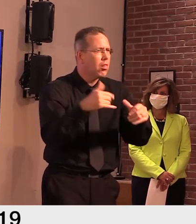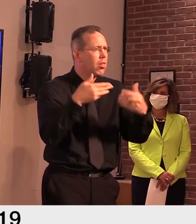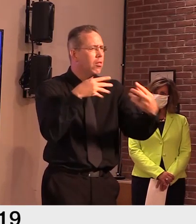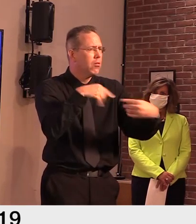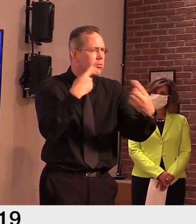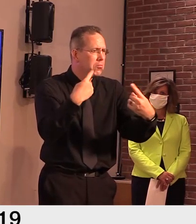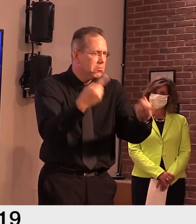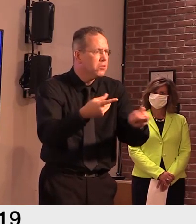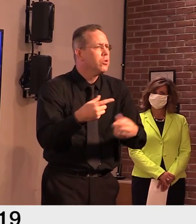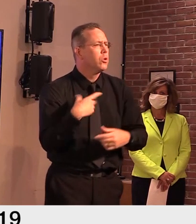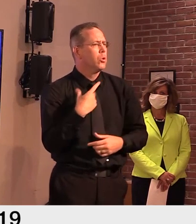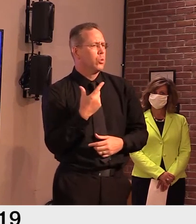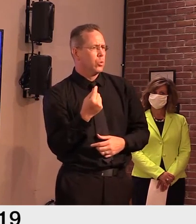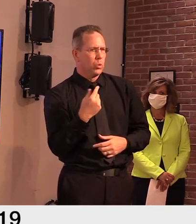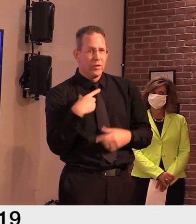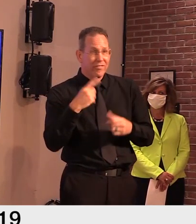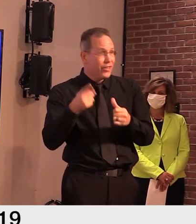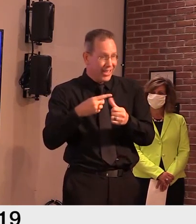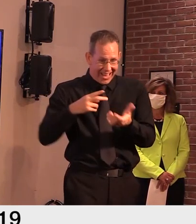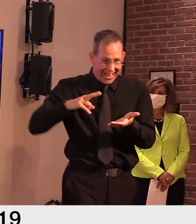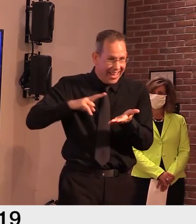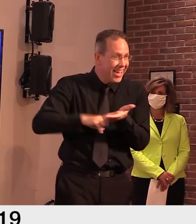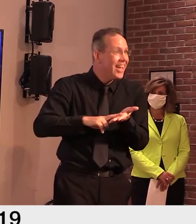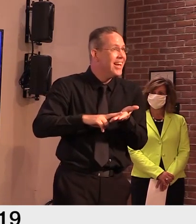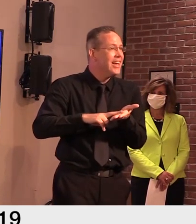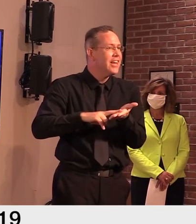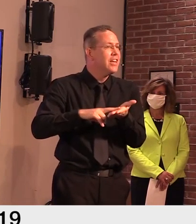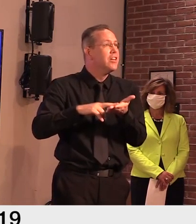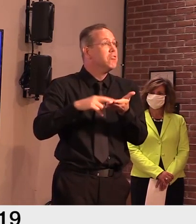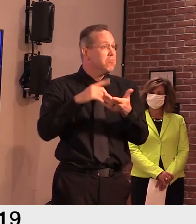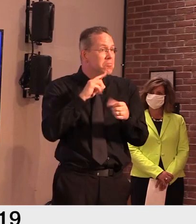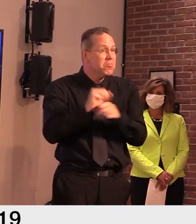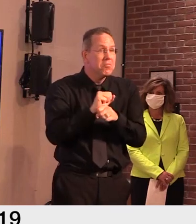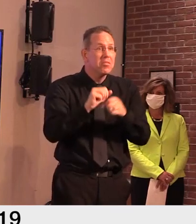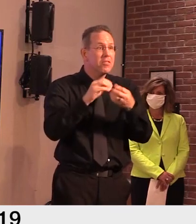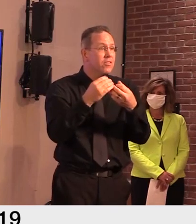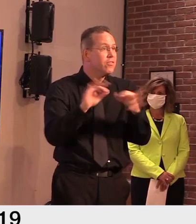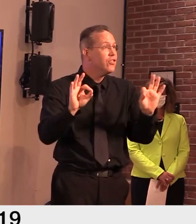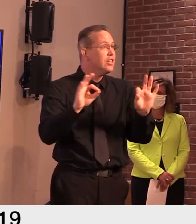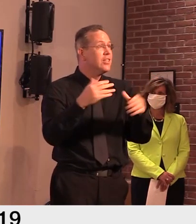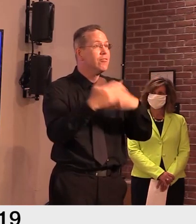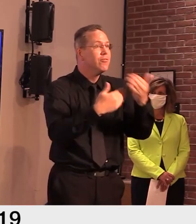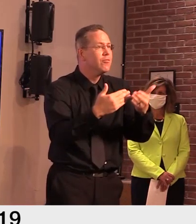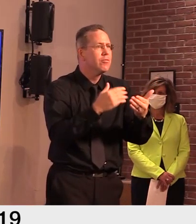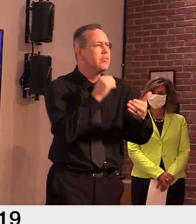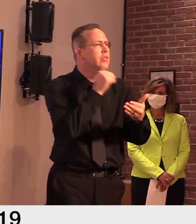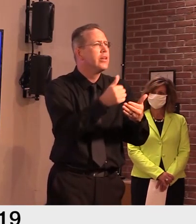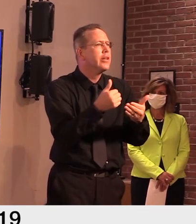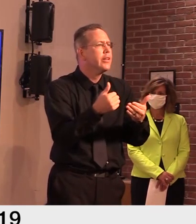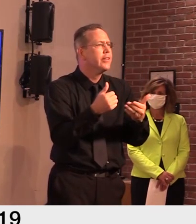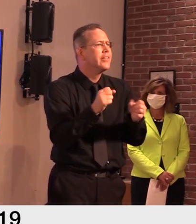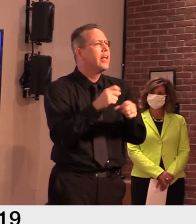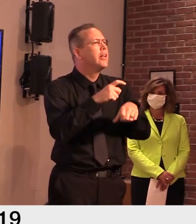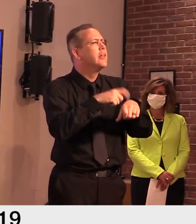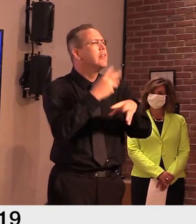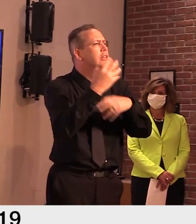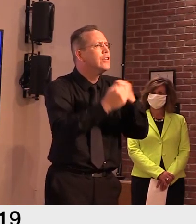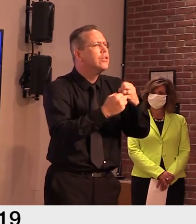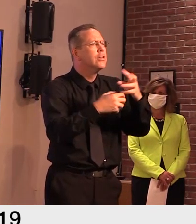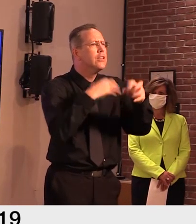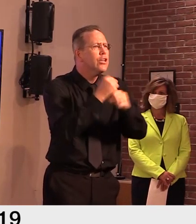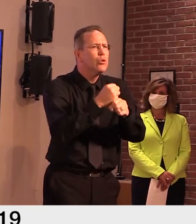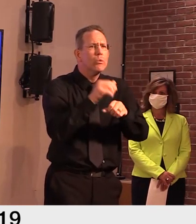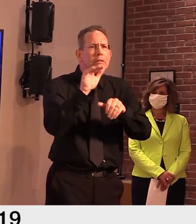deadly civil war wasn't achieved with a simple stroke of a pen. The Emancipation Proclamation was